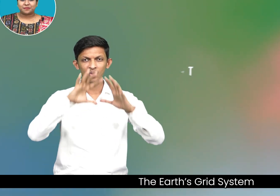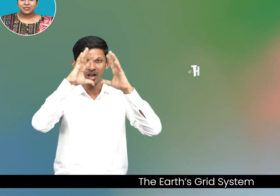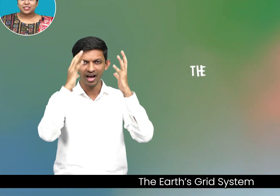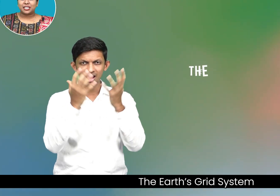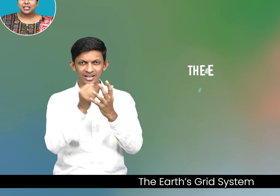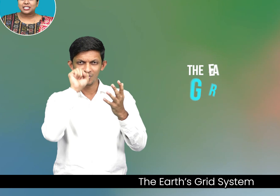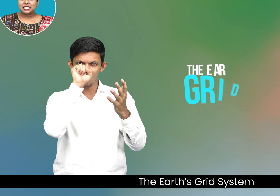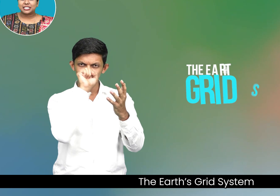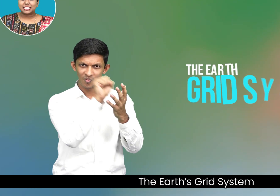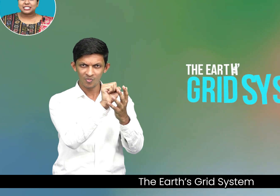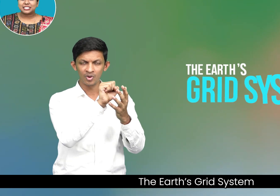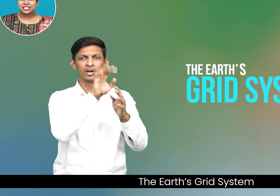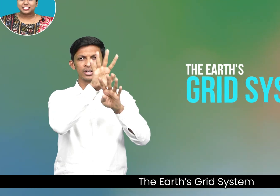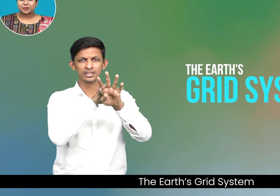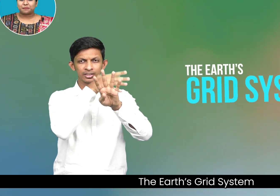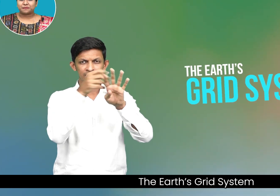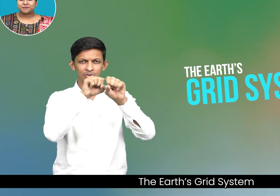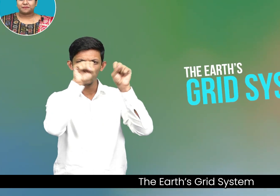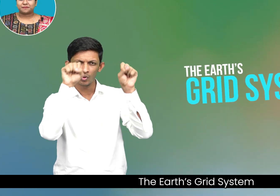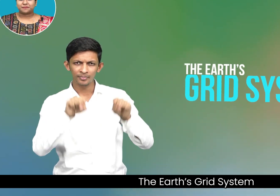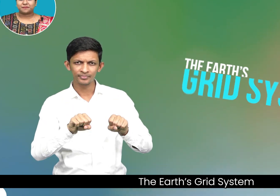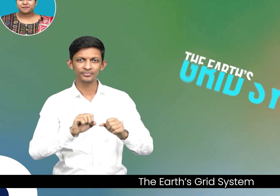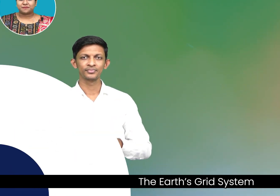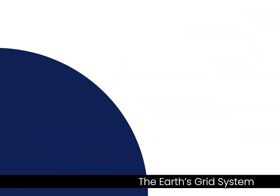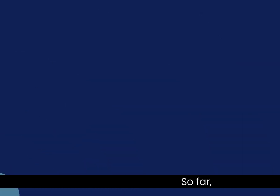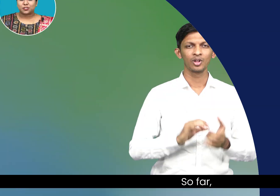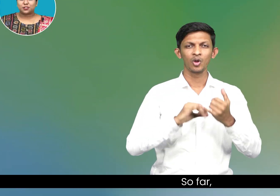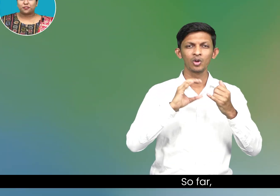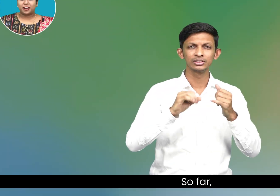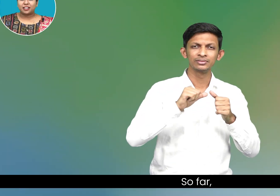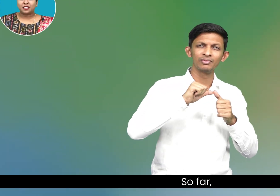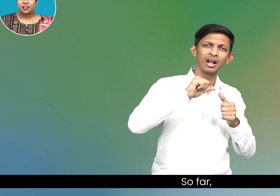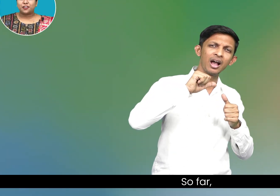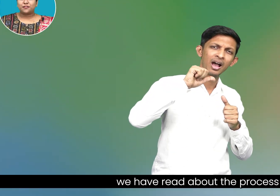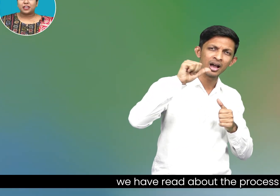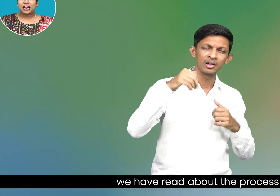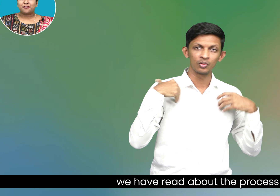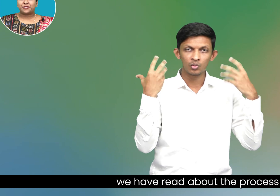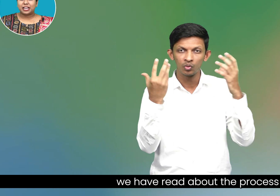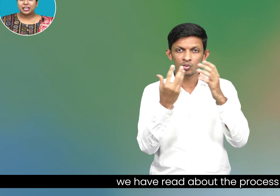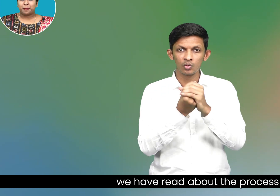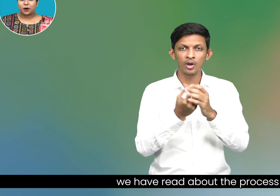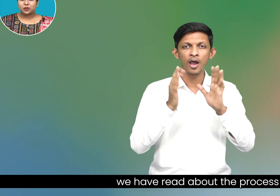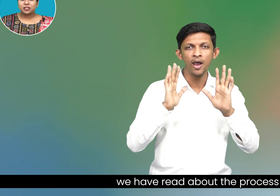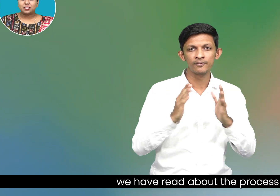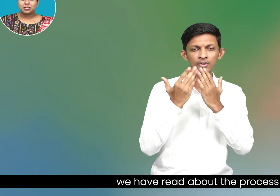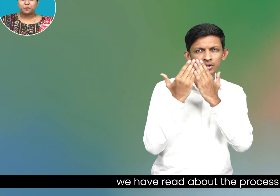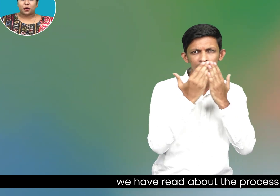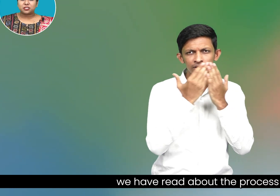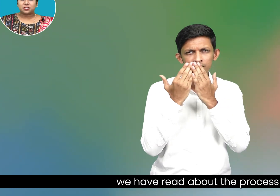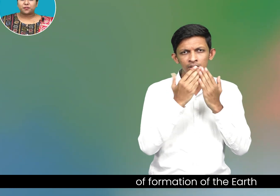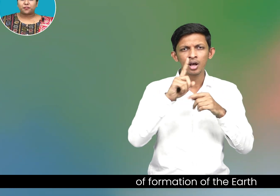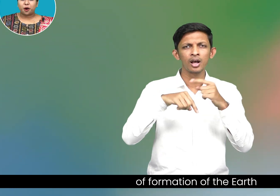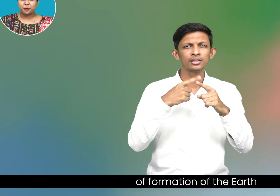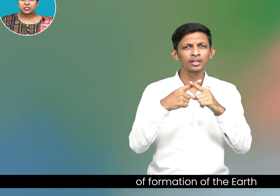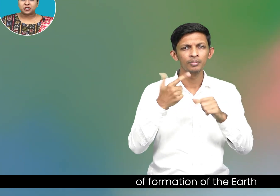The earth's grid system. So far, we have read about the